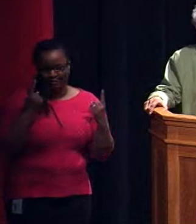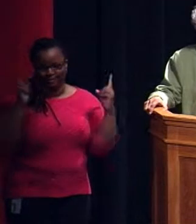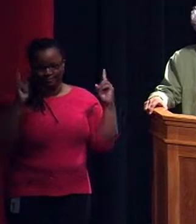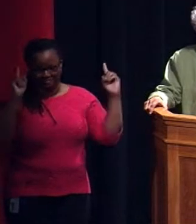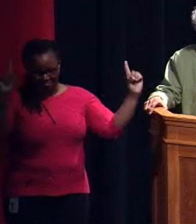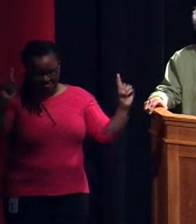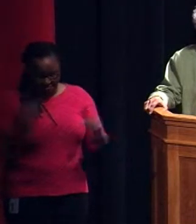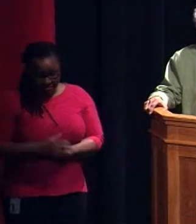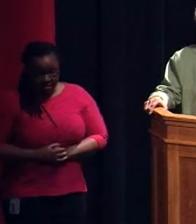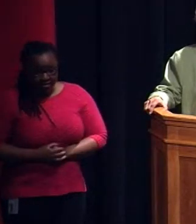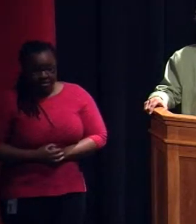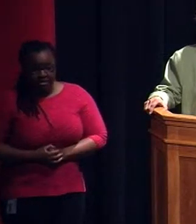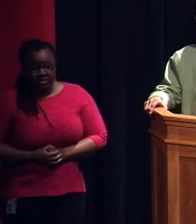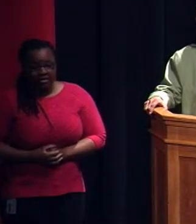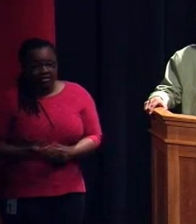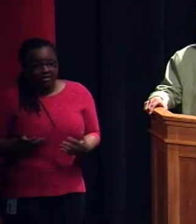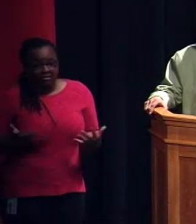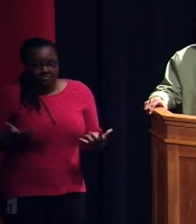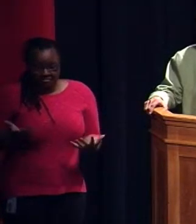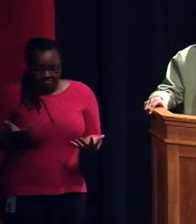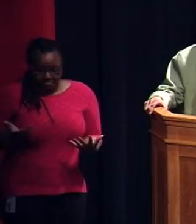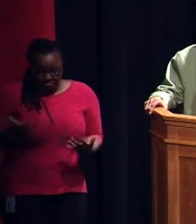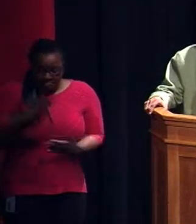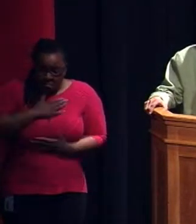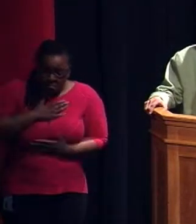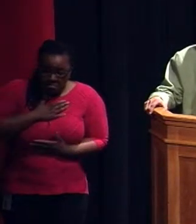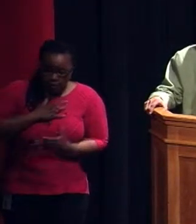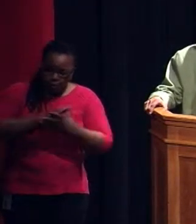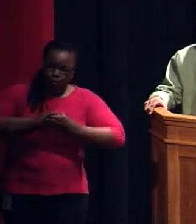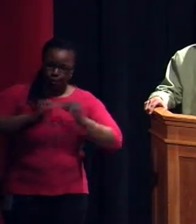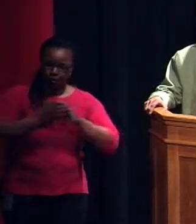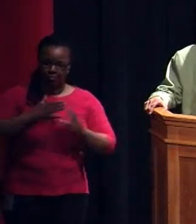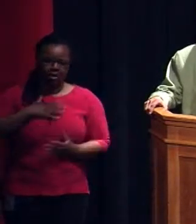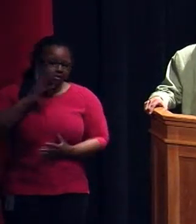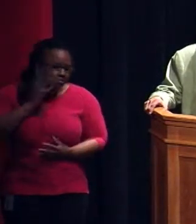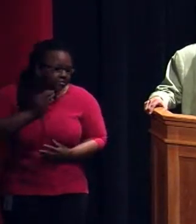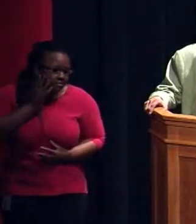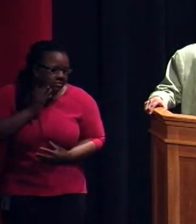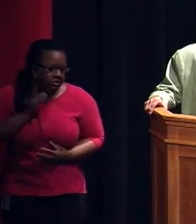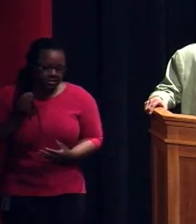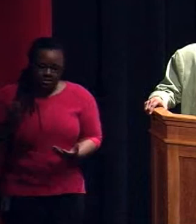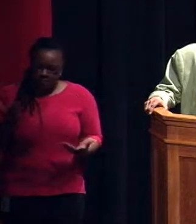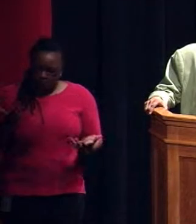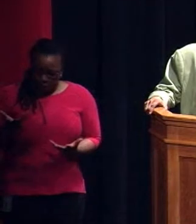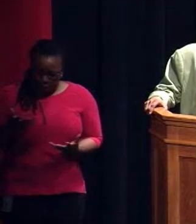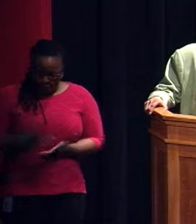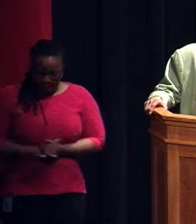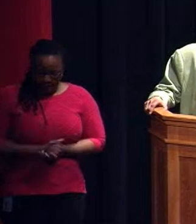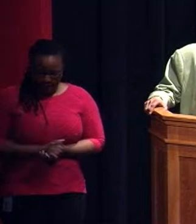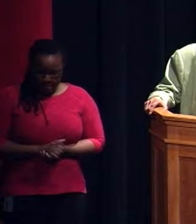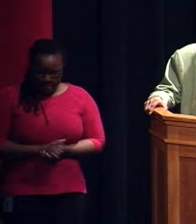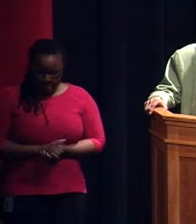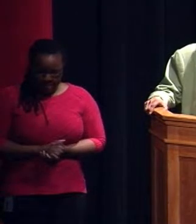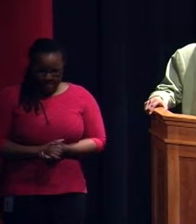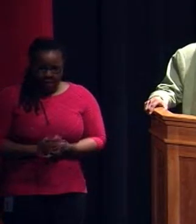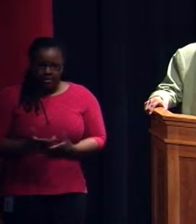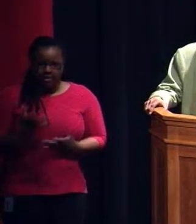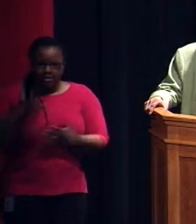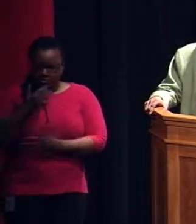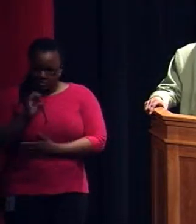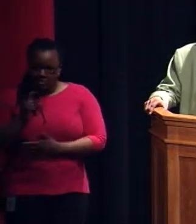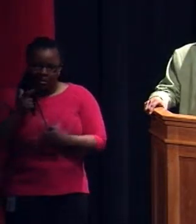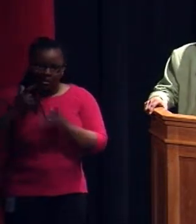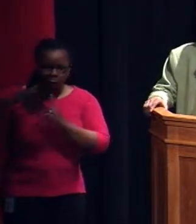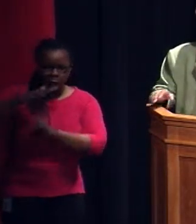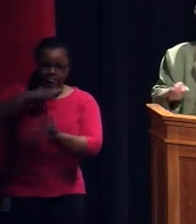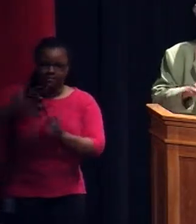I feel that the experience, my story, that the experiences that we gained here at Glass,